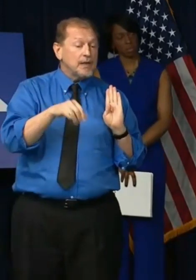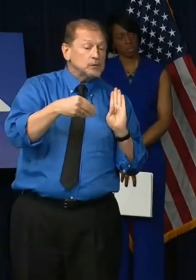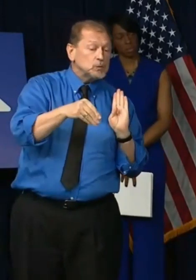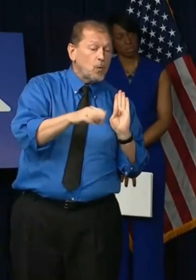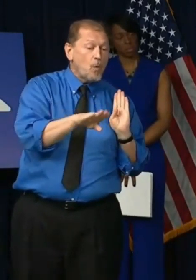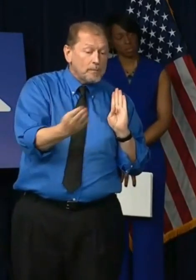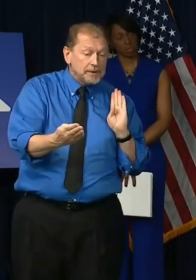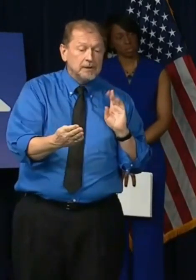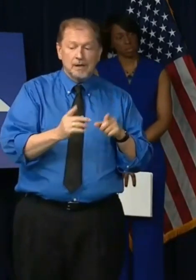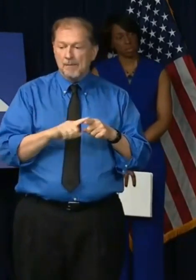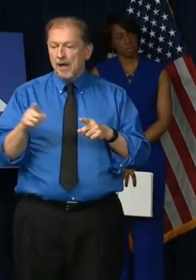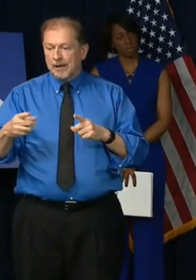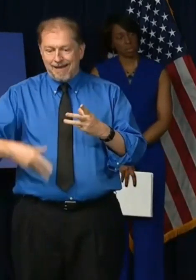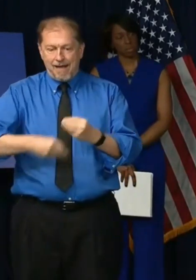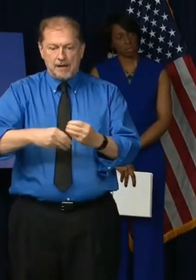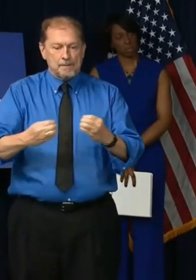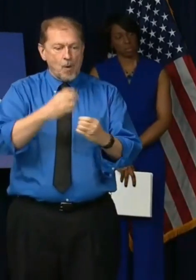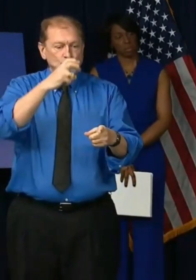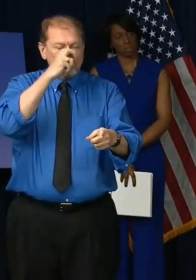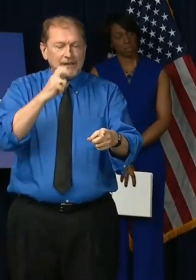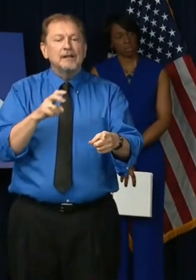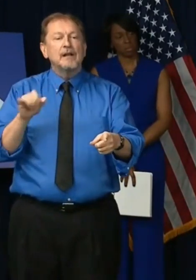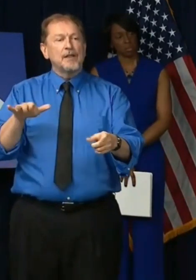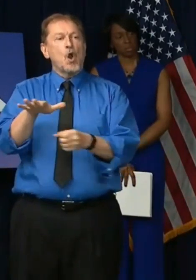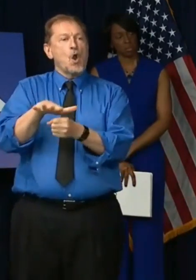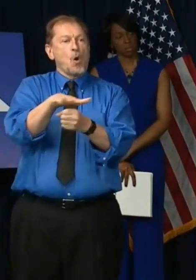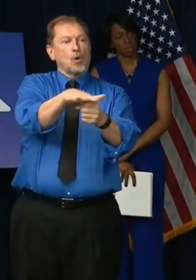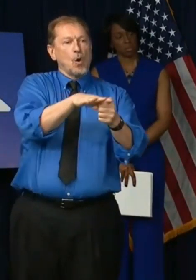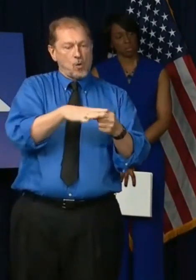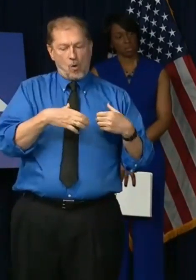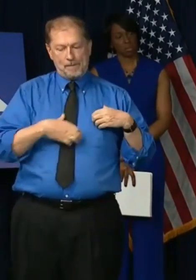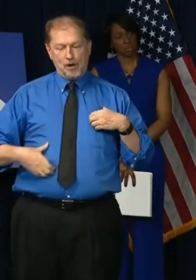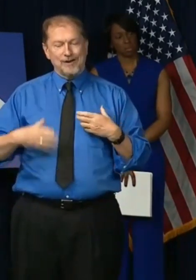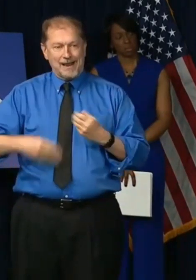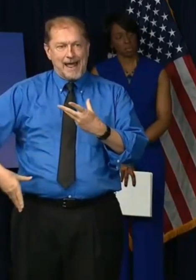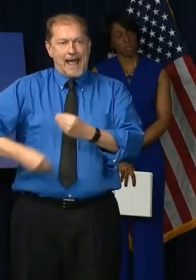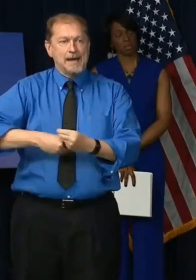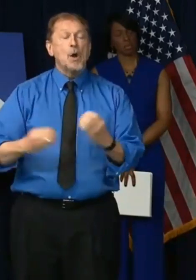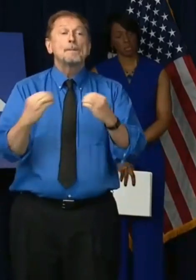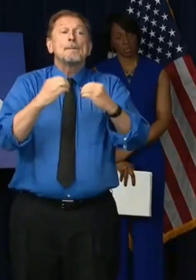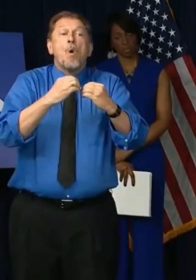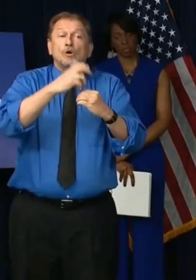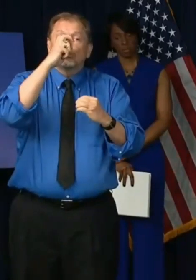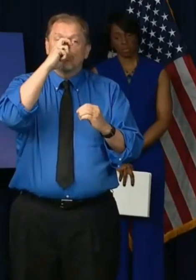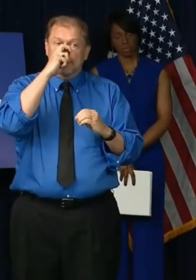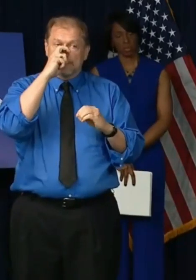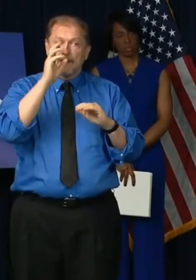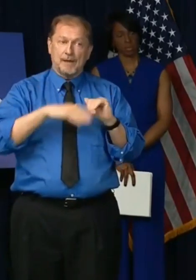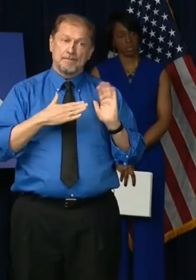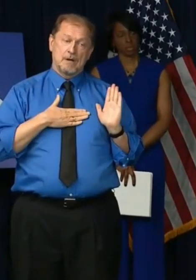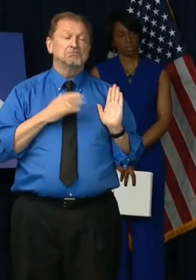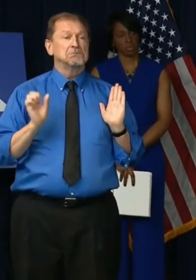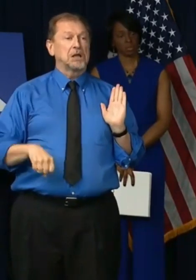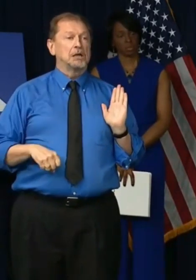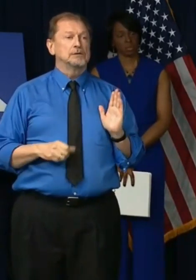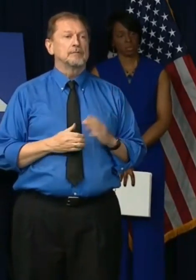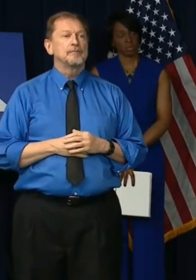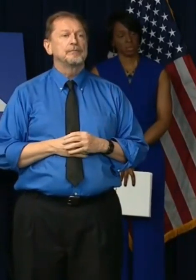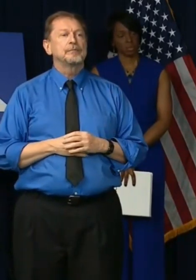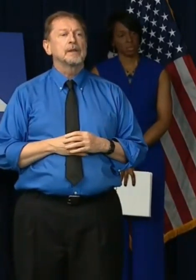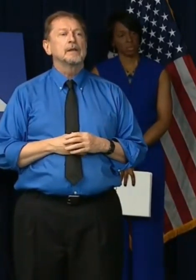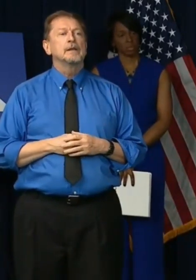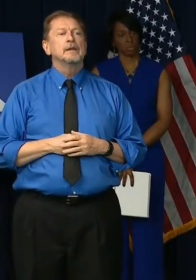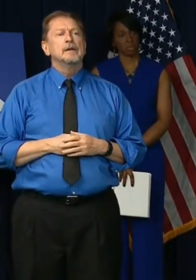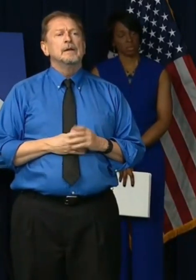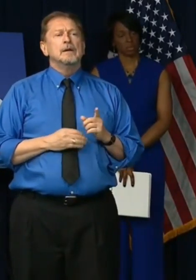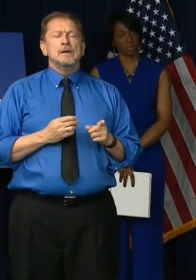doing, that is completely up to local officials to be, to enact more stringent regulations than the ones we've put forward. Okay. Last question. I think this